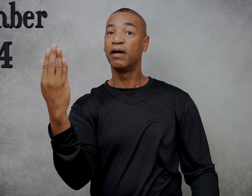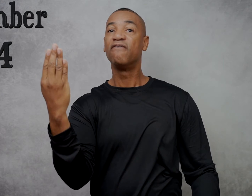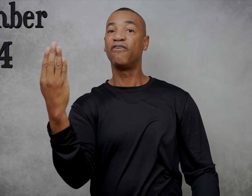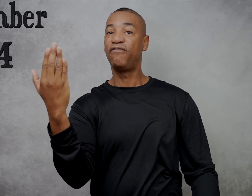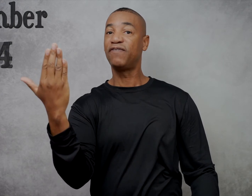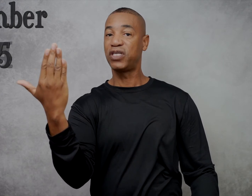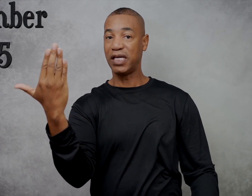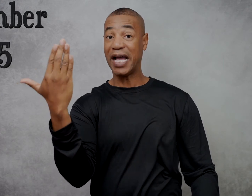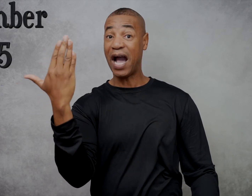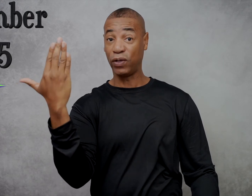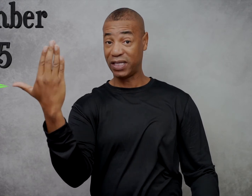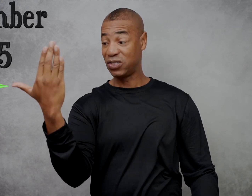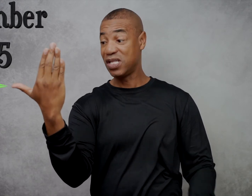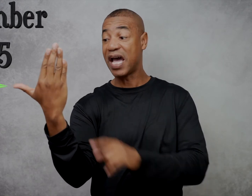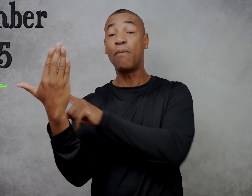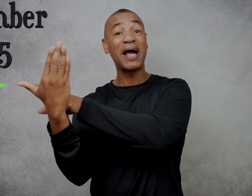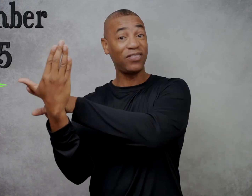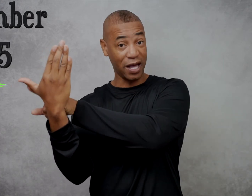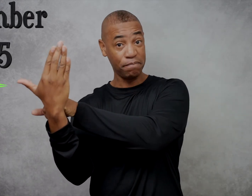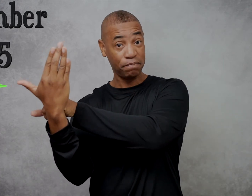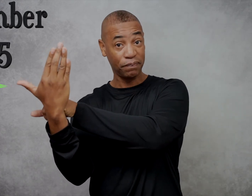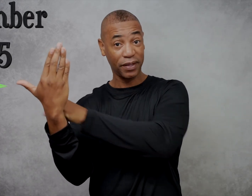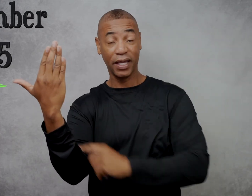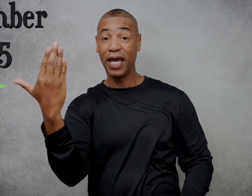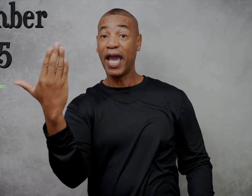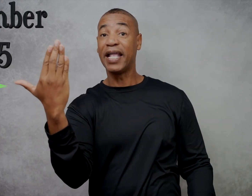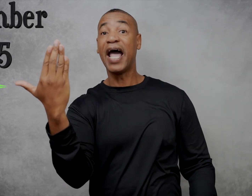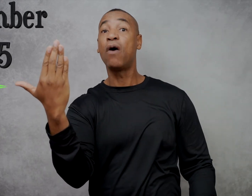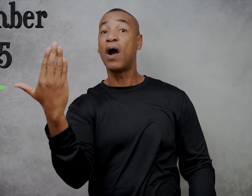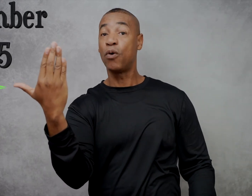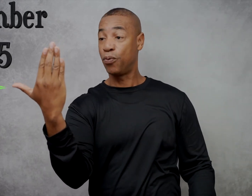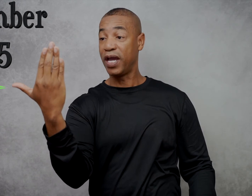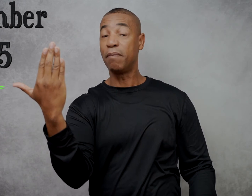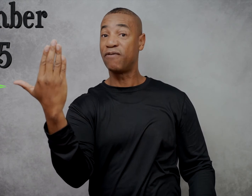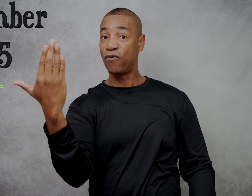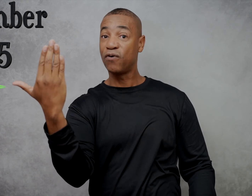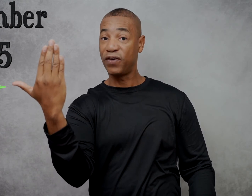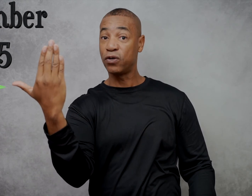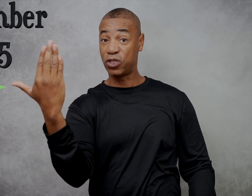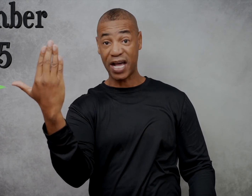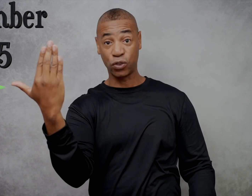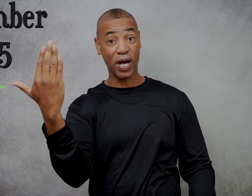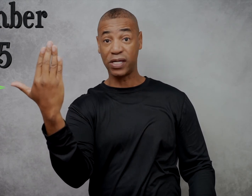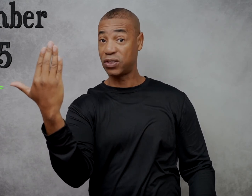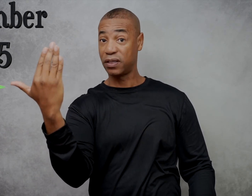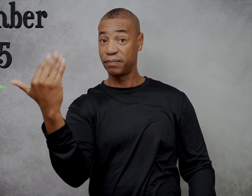For 15, I will extend out my thumb, and now I will bring my 4 fingers down twice.